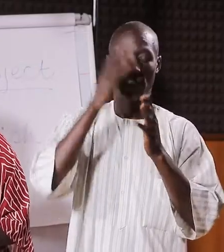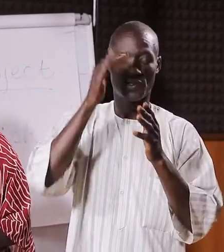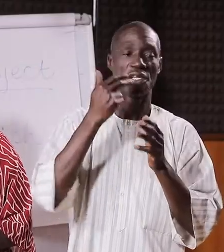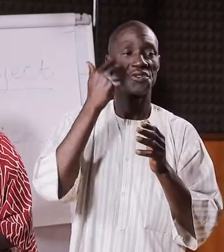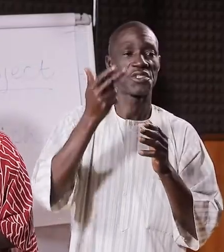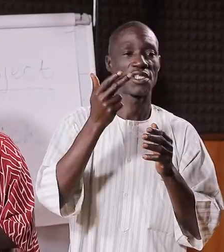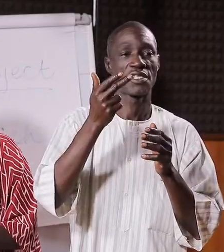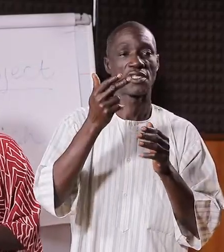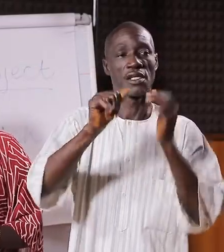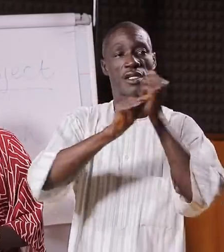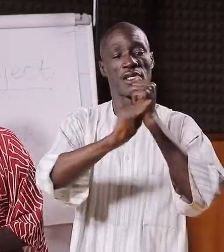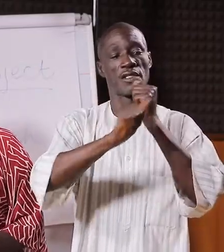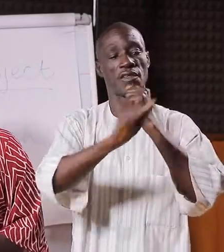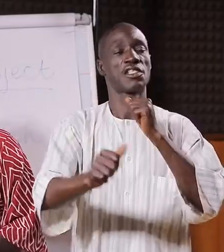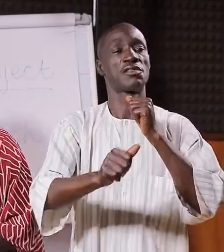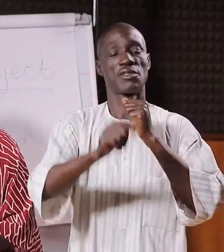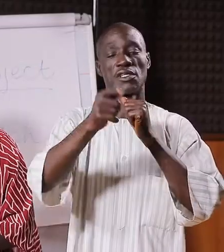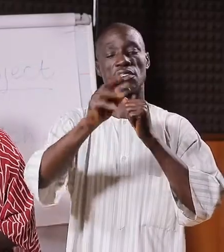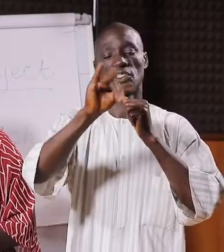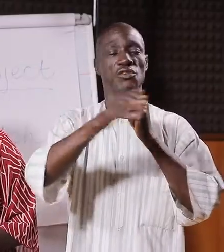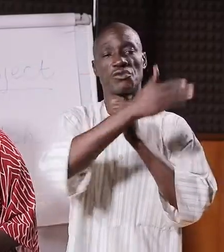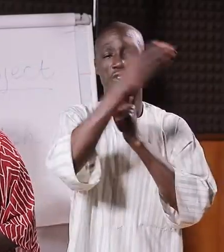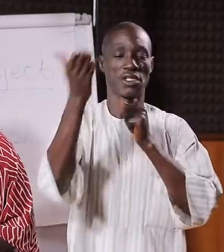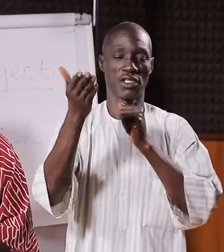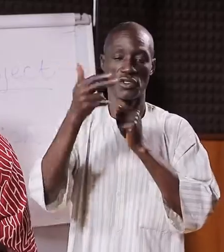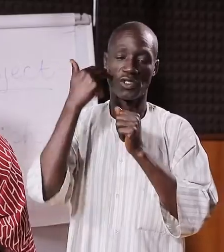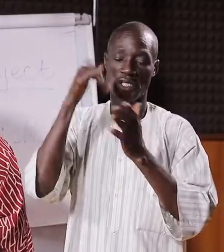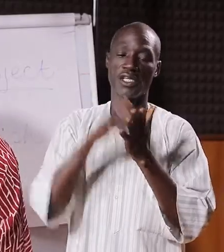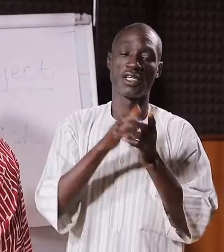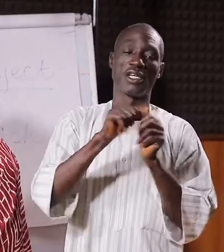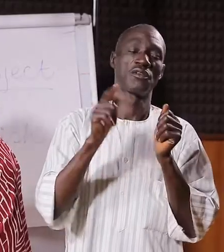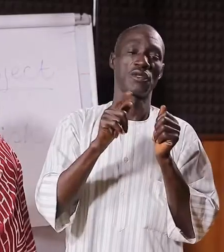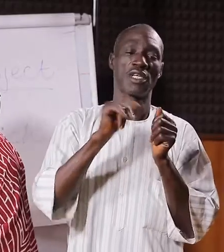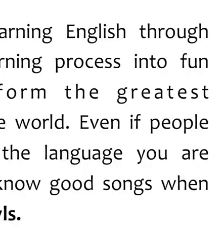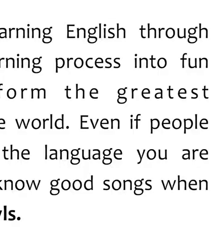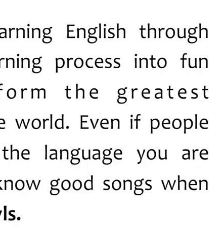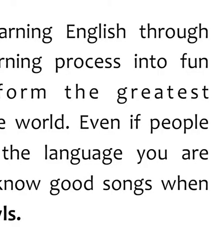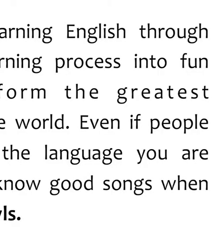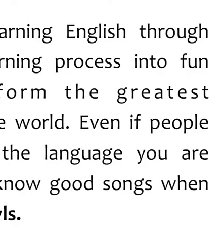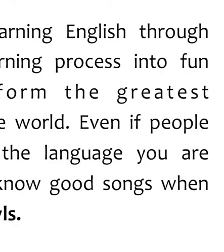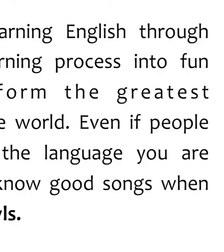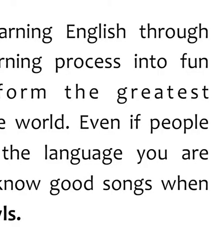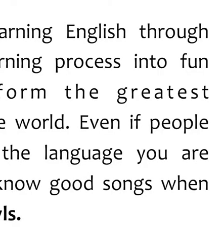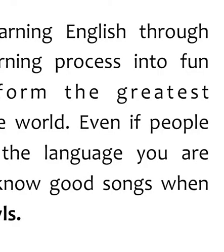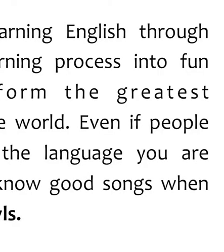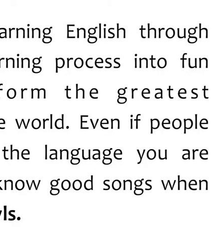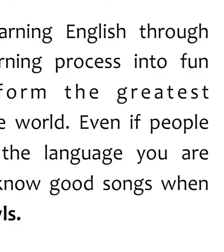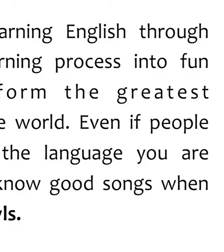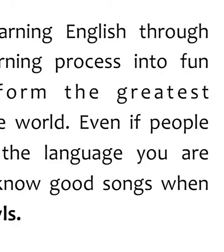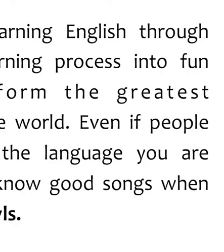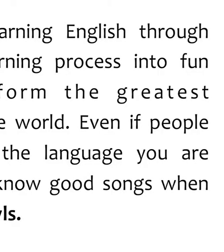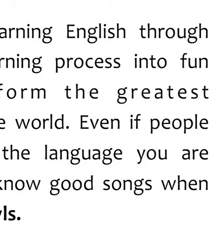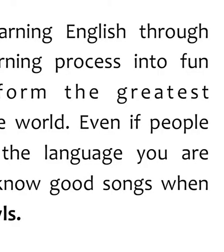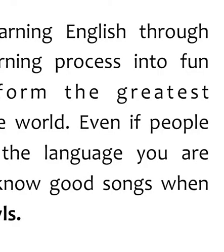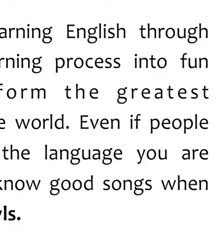see jingles, you see the thing moving in music. Songs move faster than any other thing in the world. Even if people do not understand